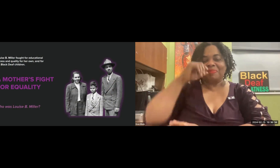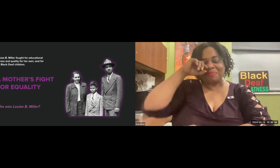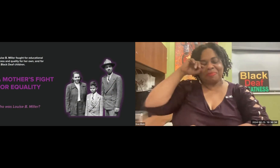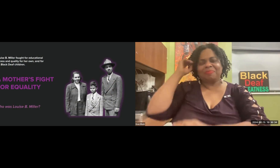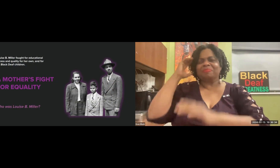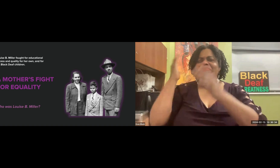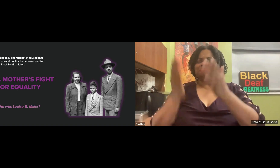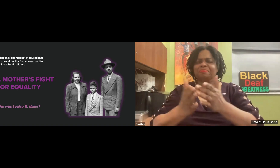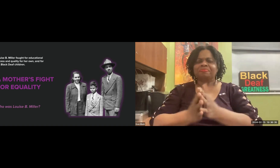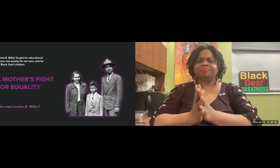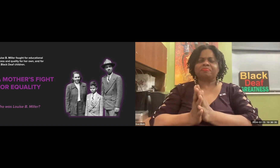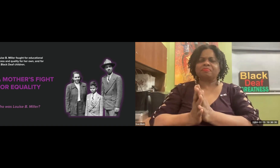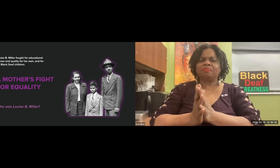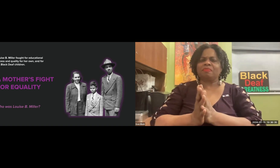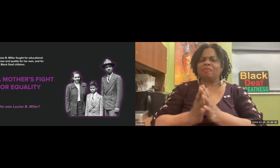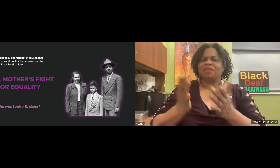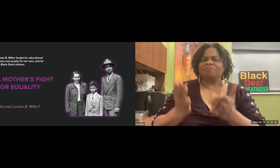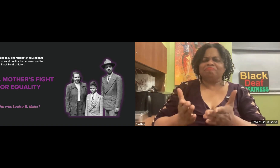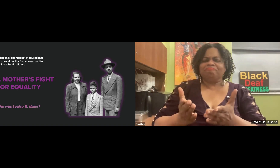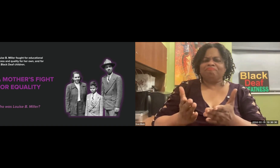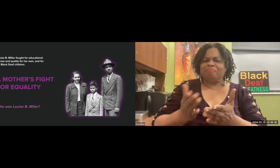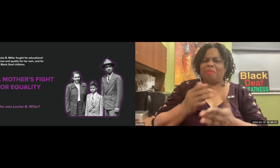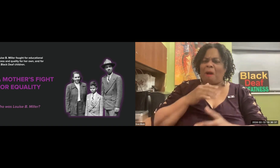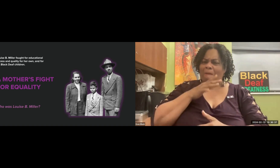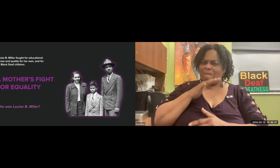next slide, please.